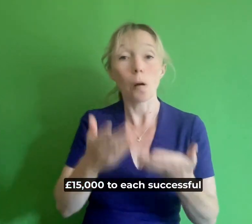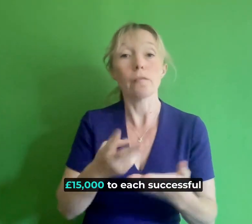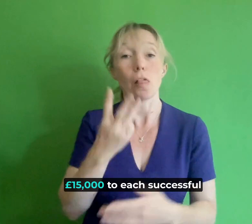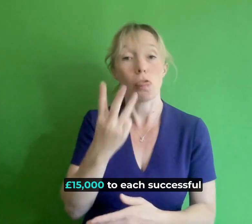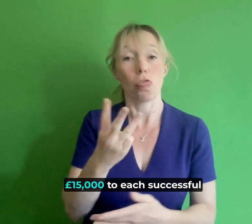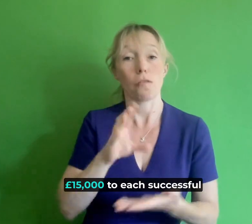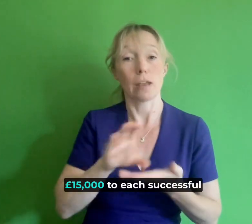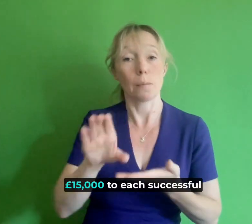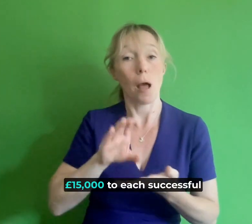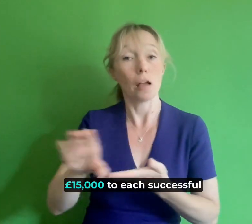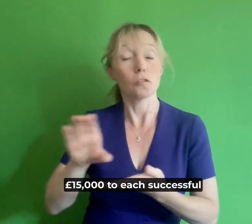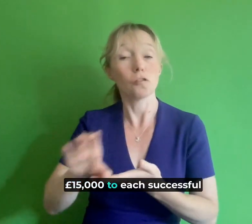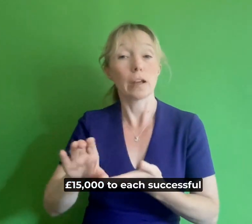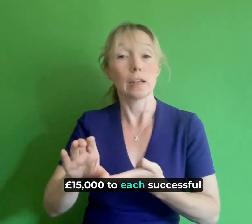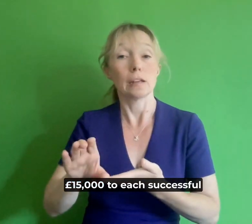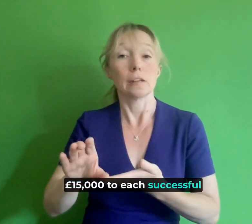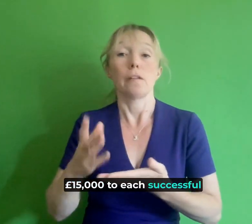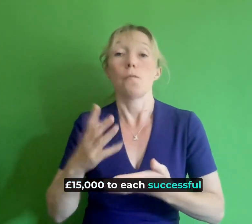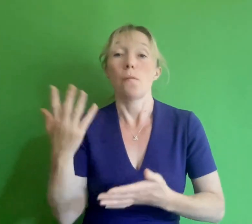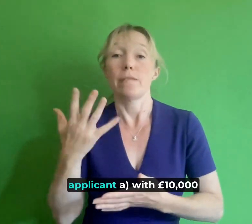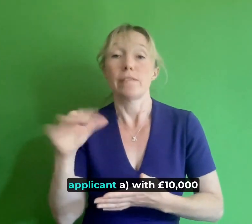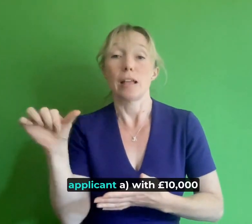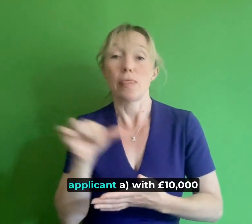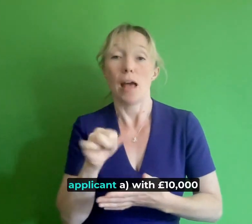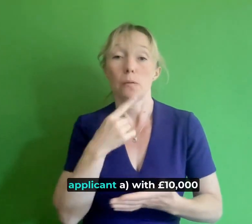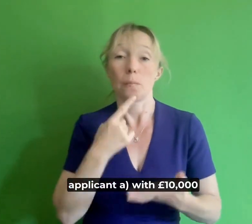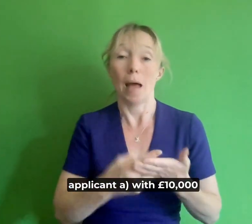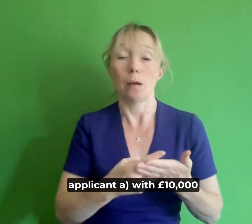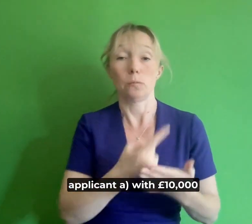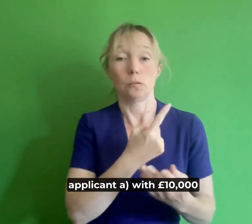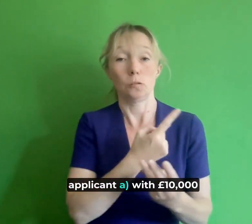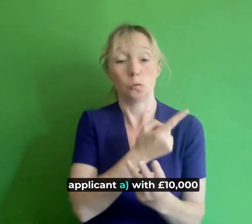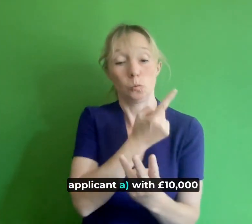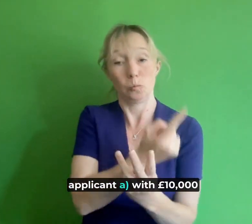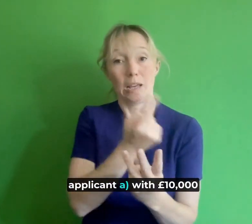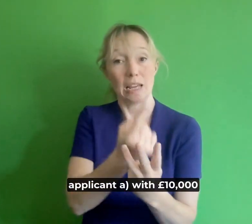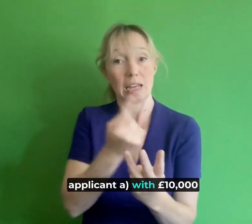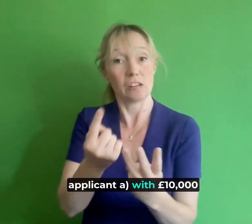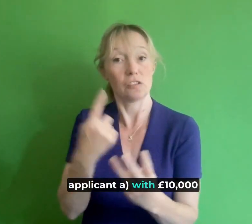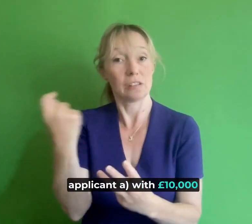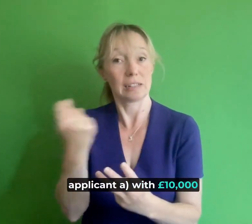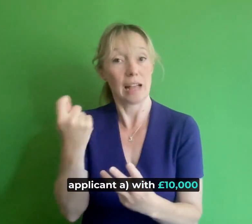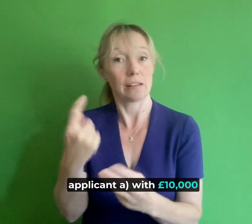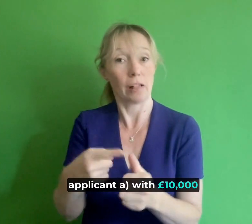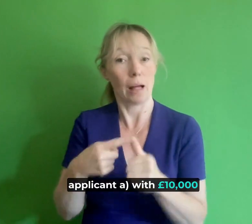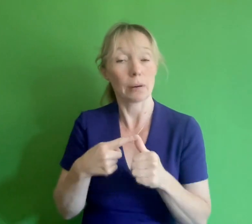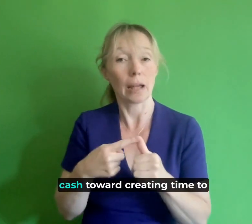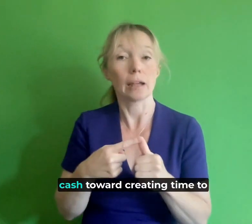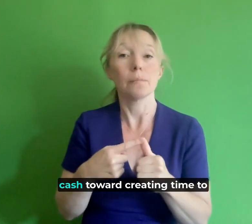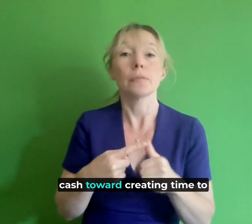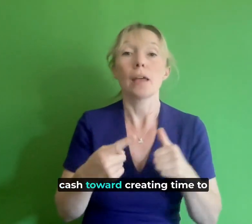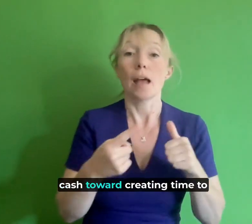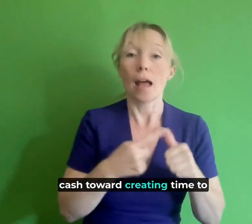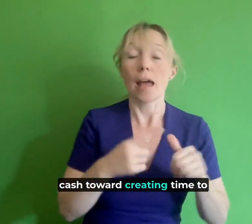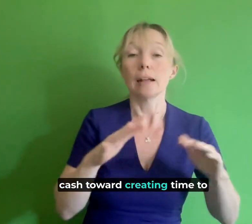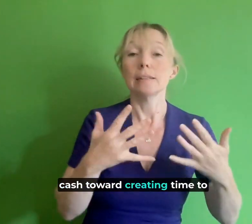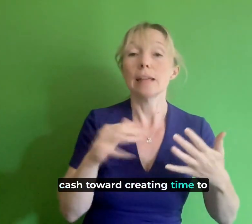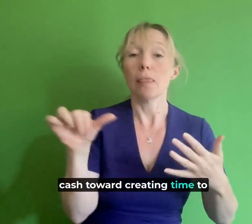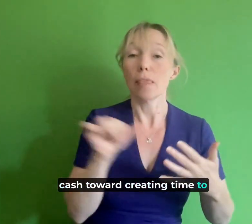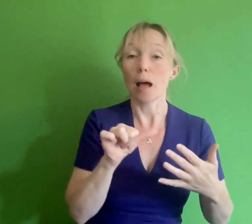£15,000 to each successful applicant. A. With £10,000 cash toward creating time to